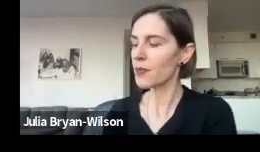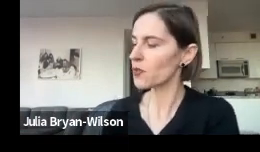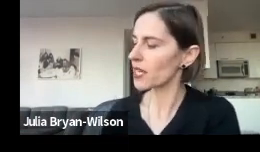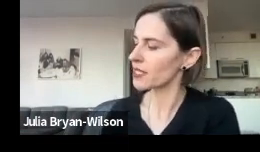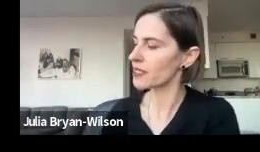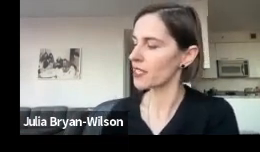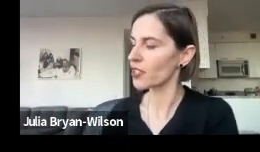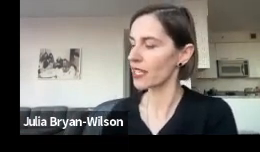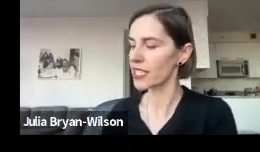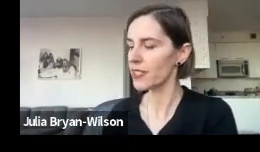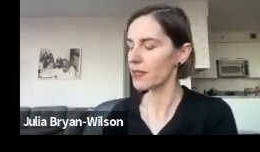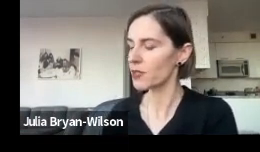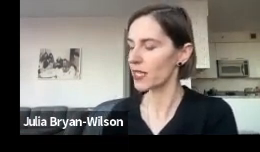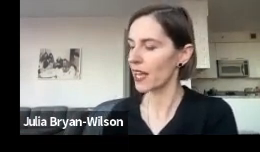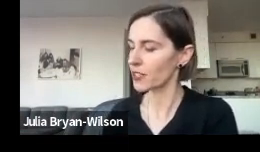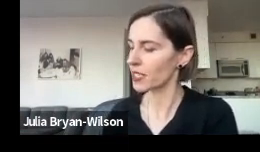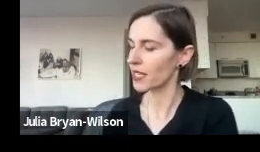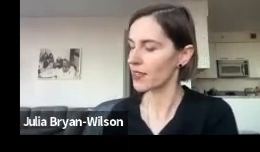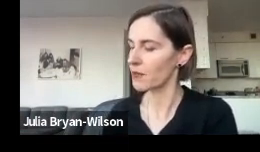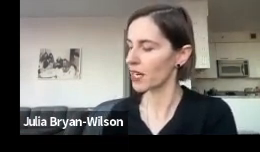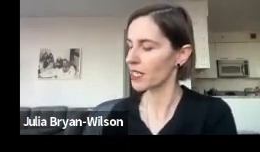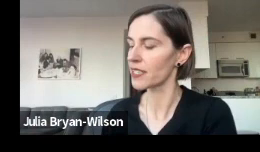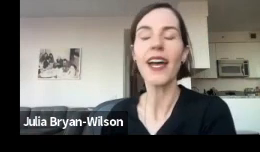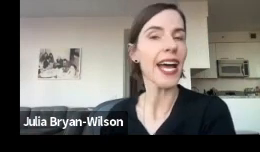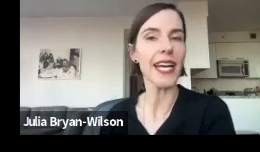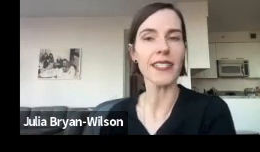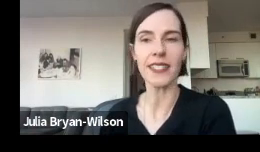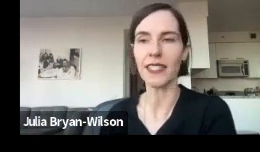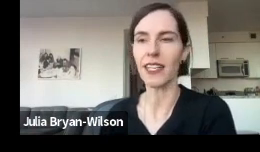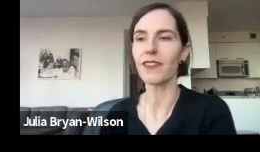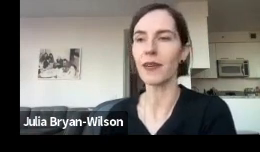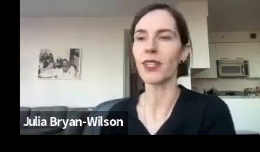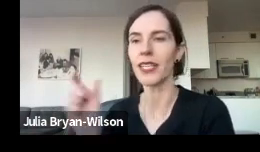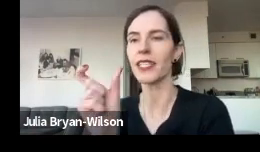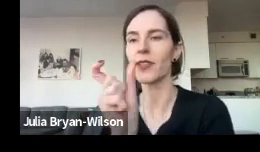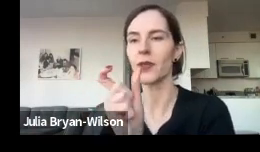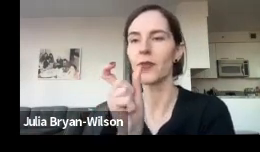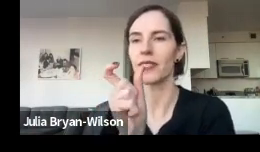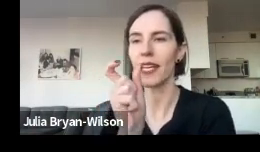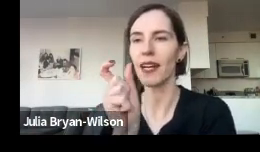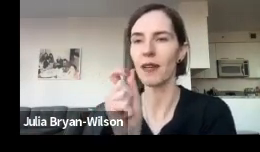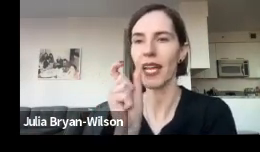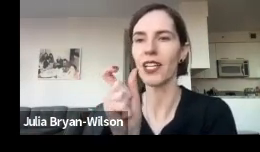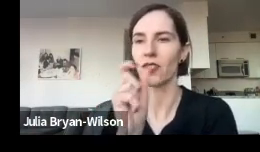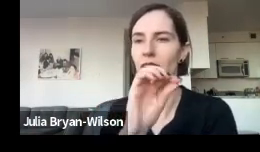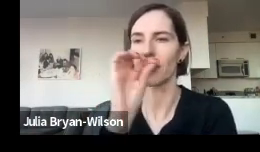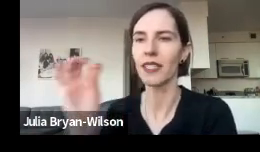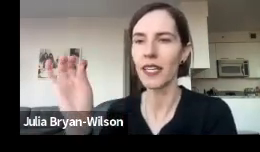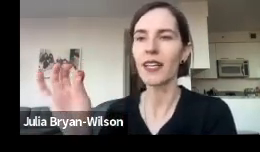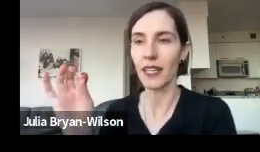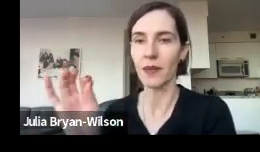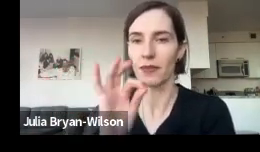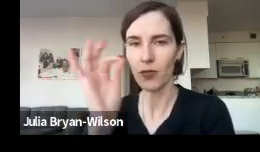Glissant conceptualizes the interconnectivity between Africa and the Americas as a textile fiber, and he includes this